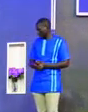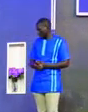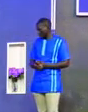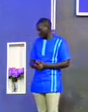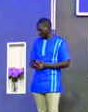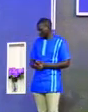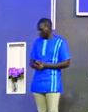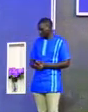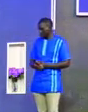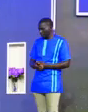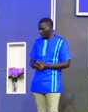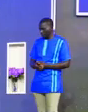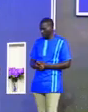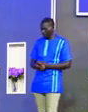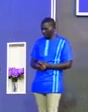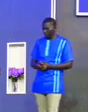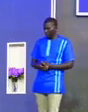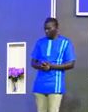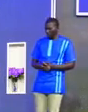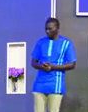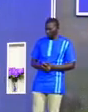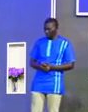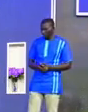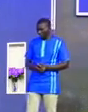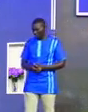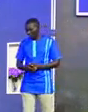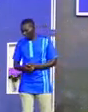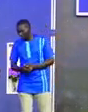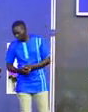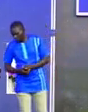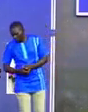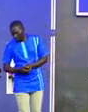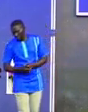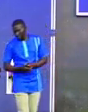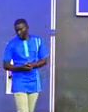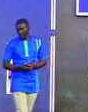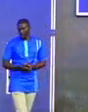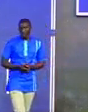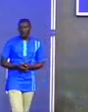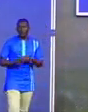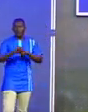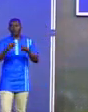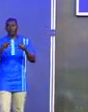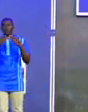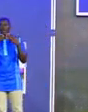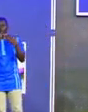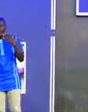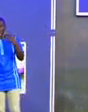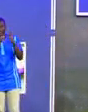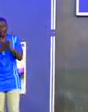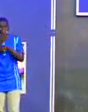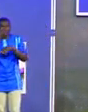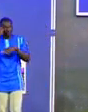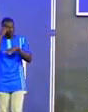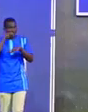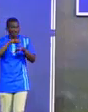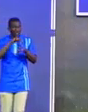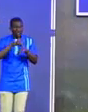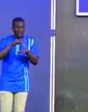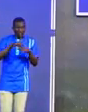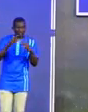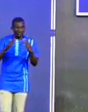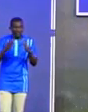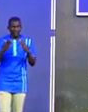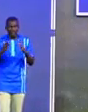tukawanvuyeemukko. It was on purpose to elongate this evening. Twebaza Mukama ku lwa session eyo gye tuyiseemu. We thank the Lord for